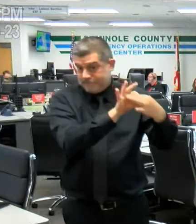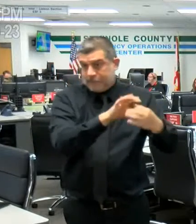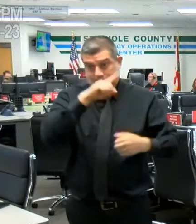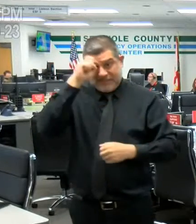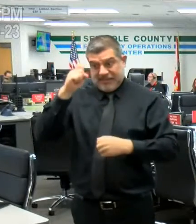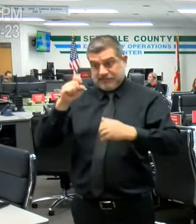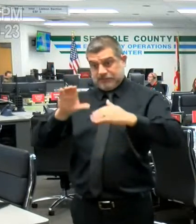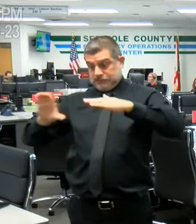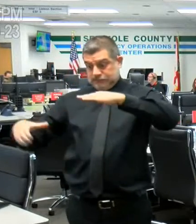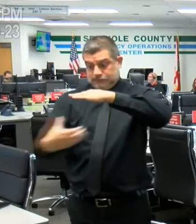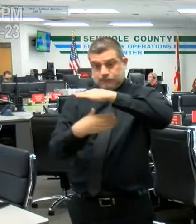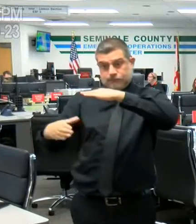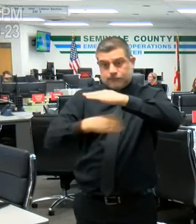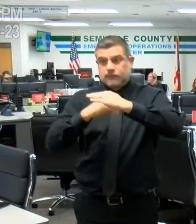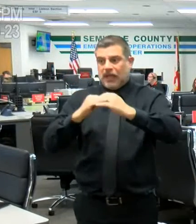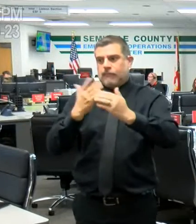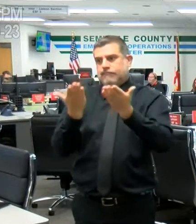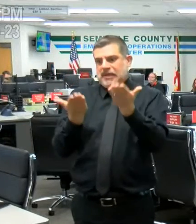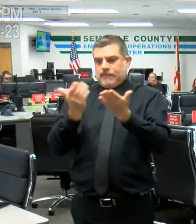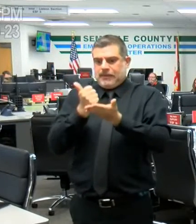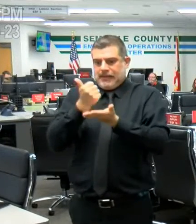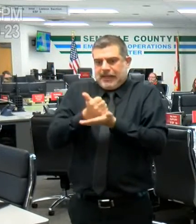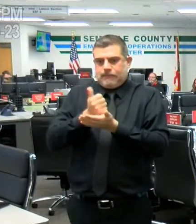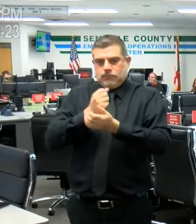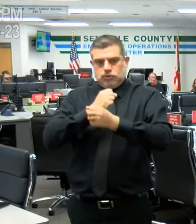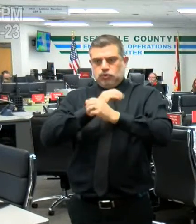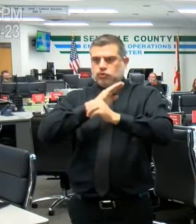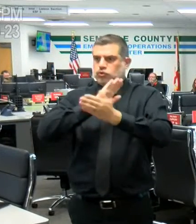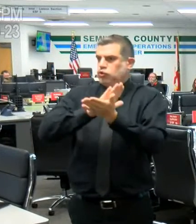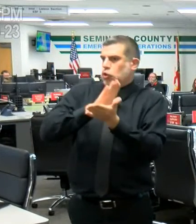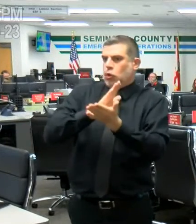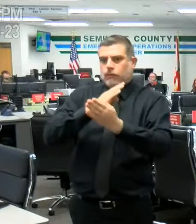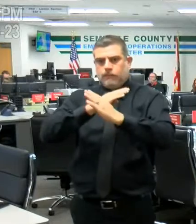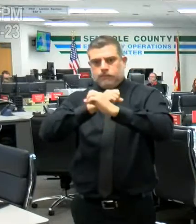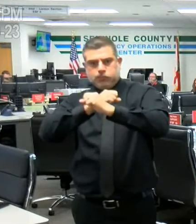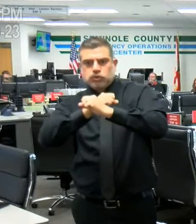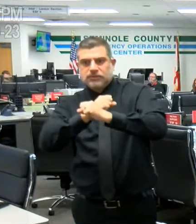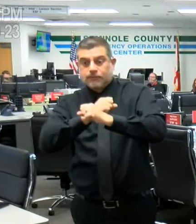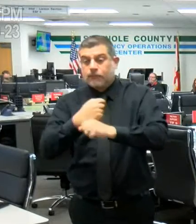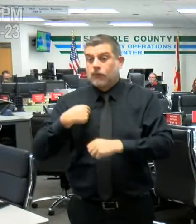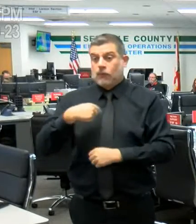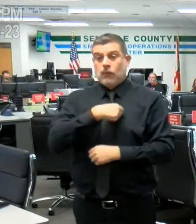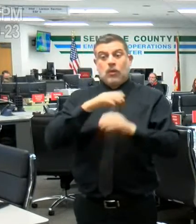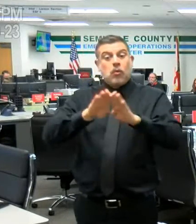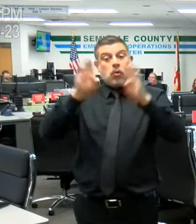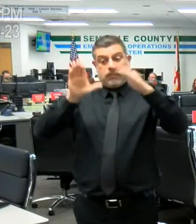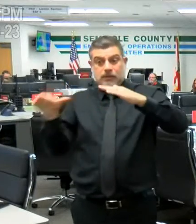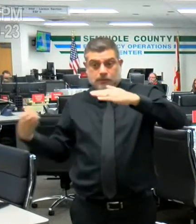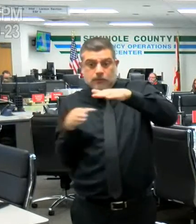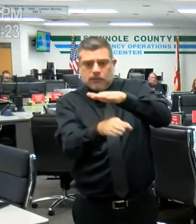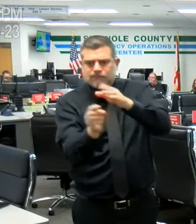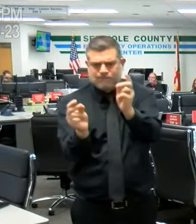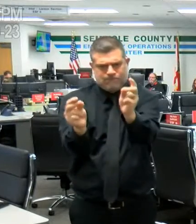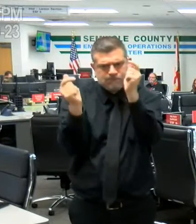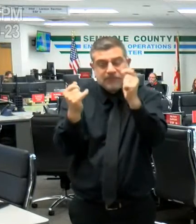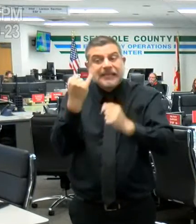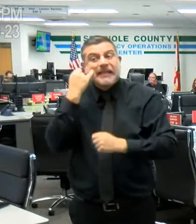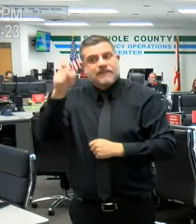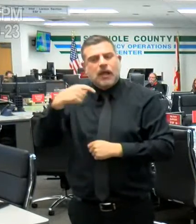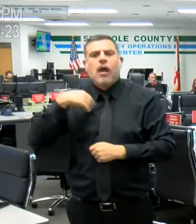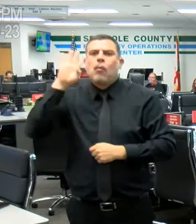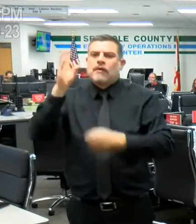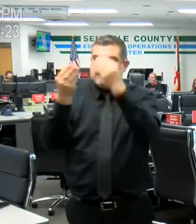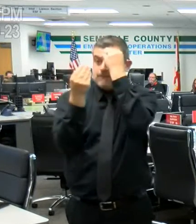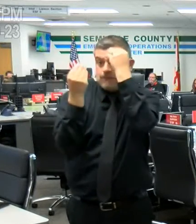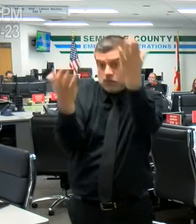tomorrow, schools being closed, allow us to open those up very, very quickly in the unlikely event